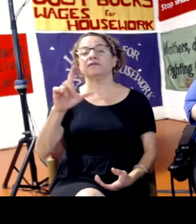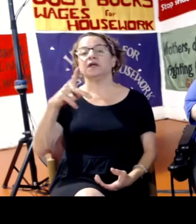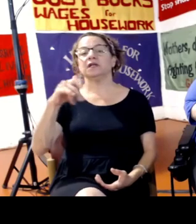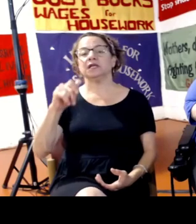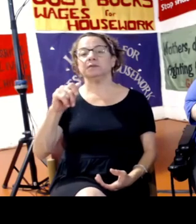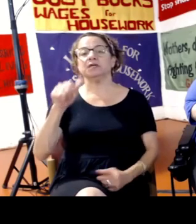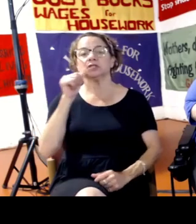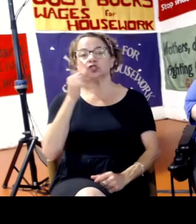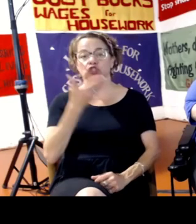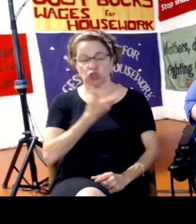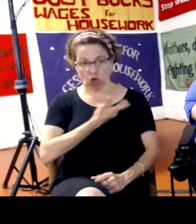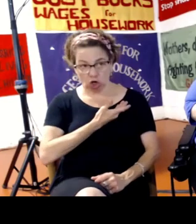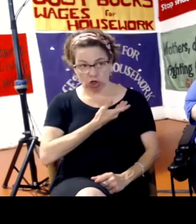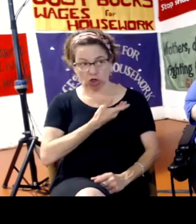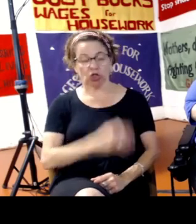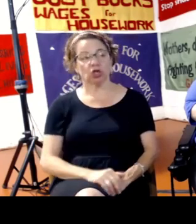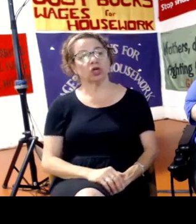and Tree's granddaughter.